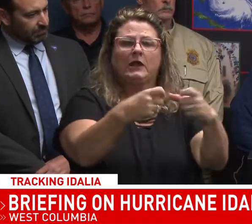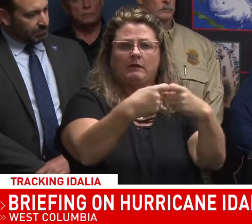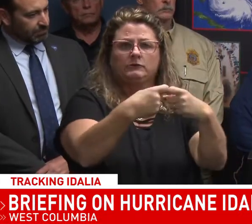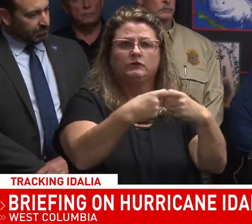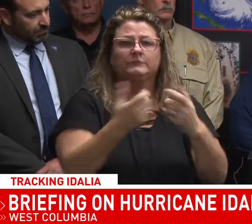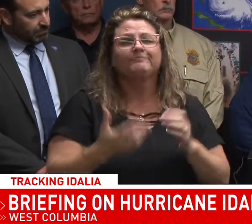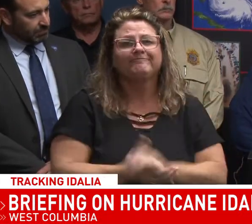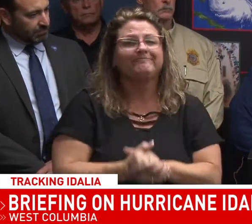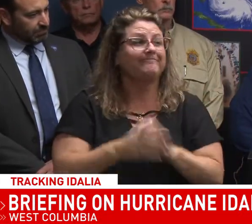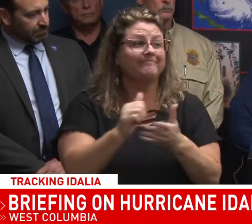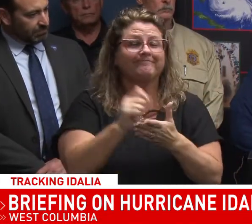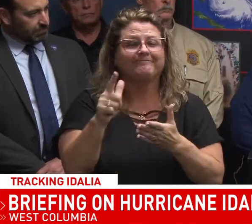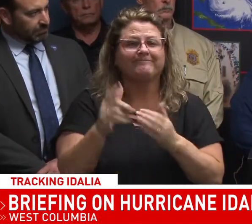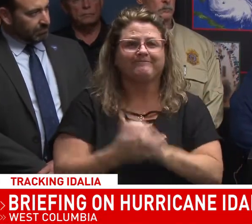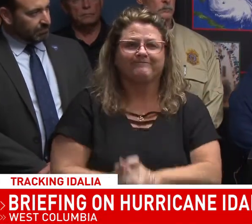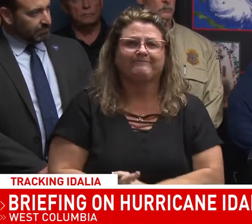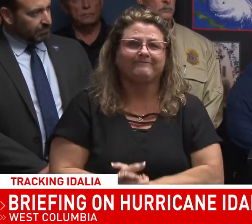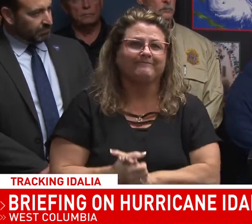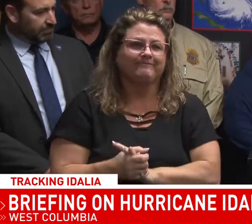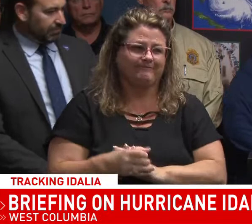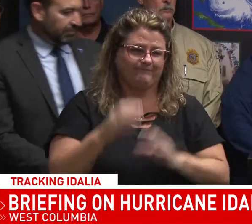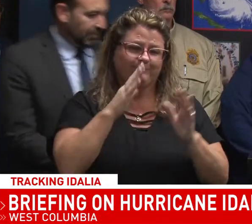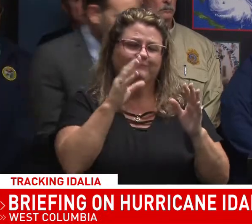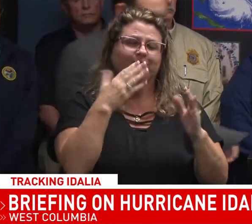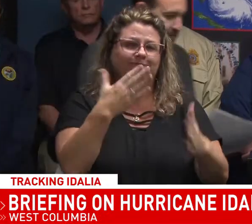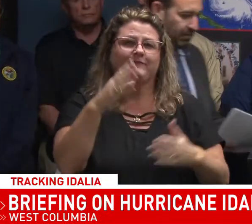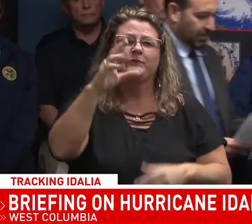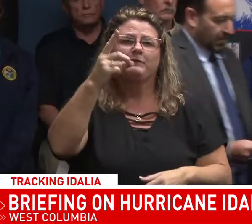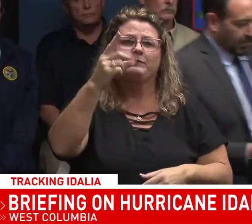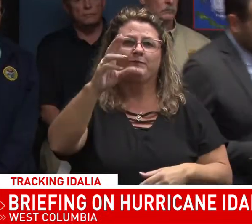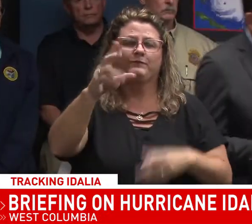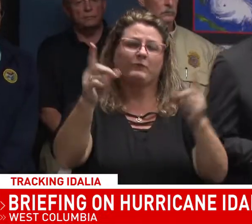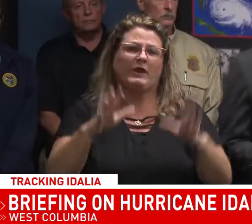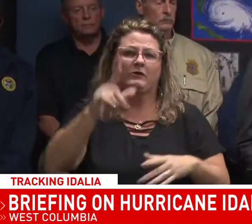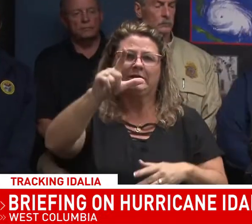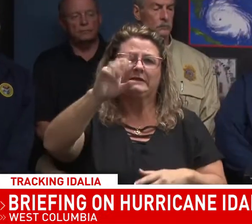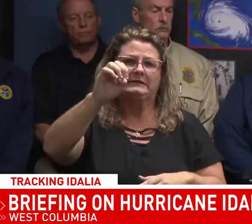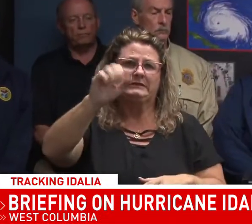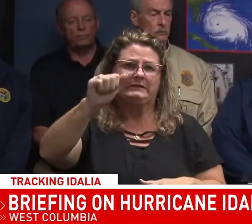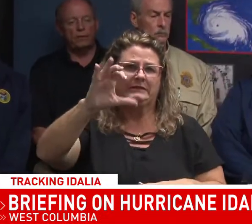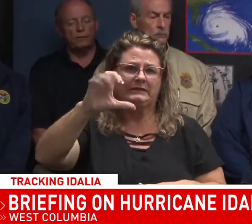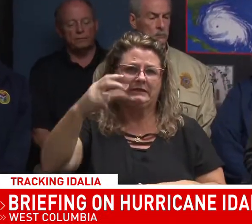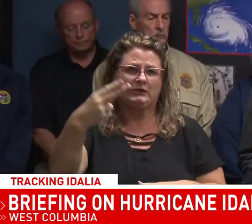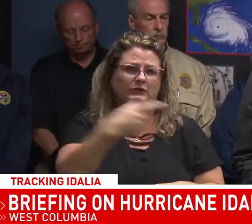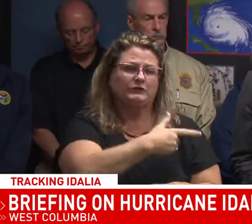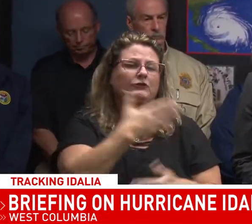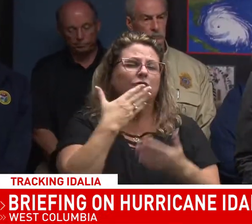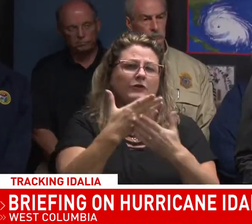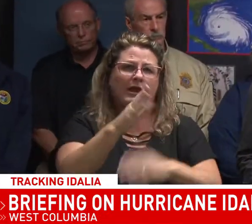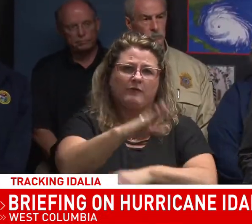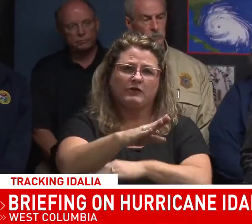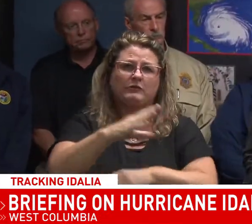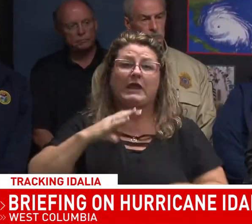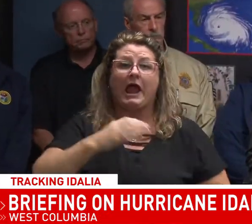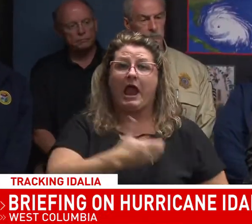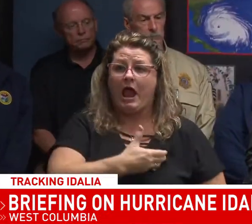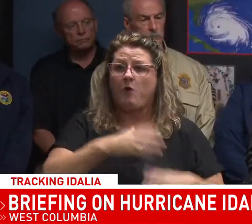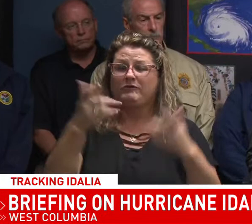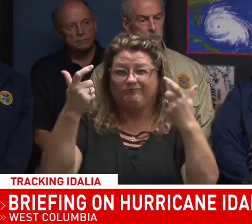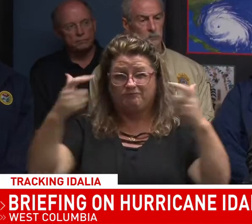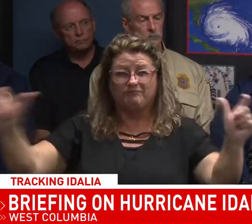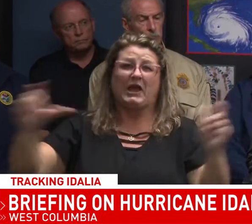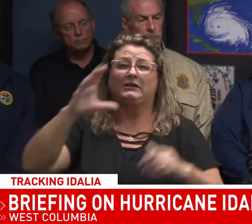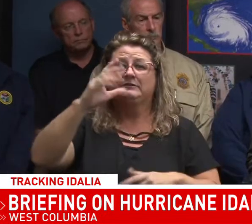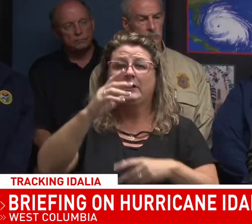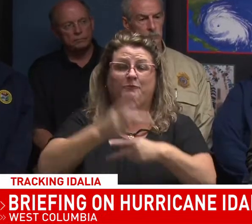that concludes my comments. Thank you, ma'am. Director Leach. Thank you, Governor. Good afternoon. Our mass care team and county